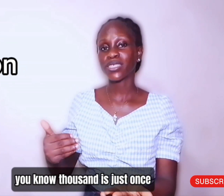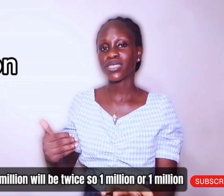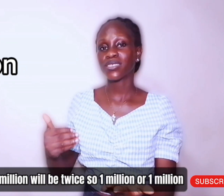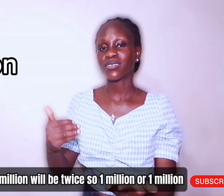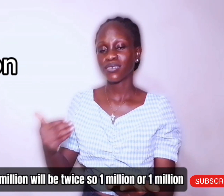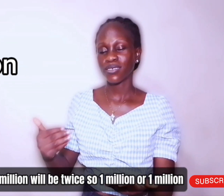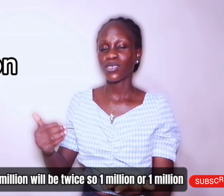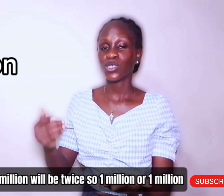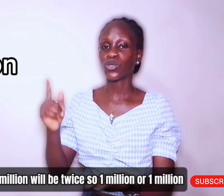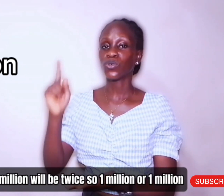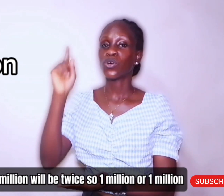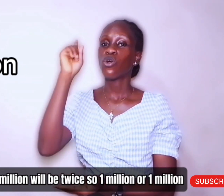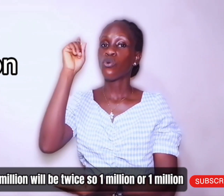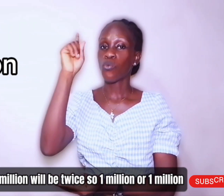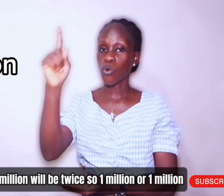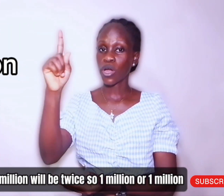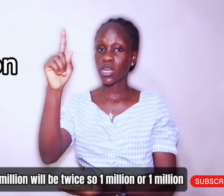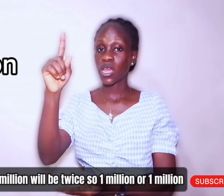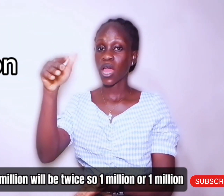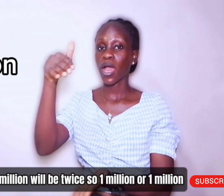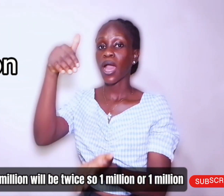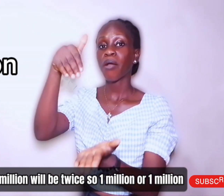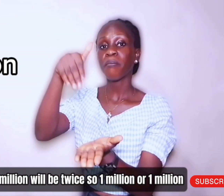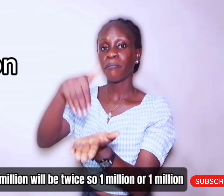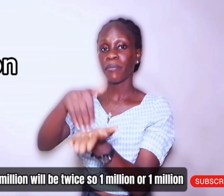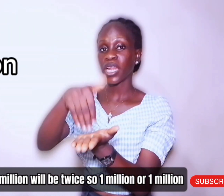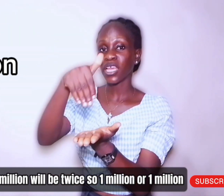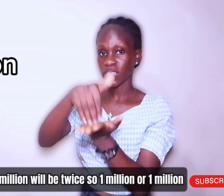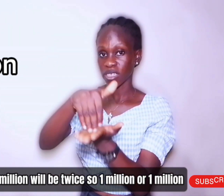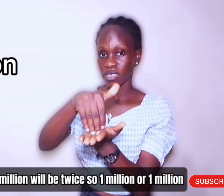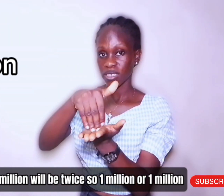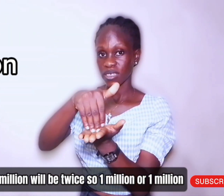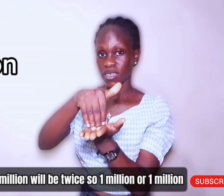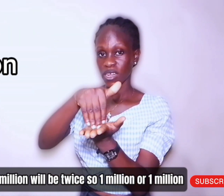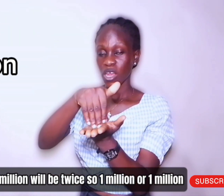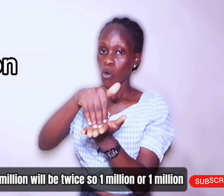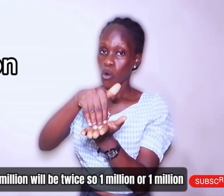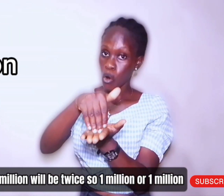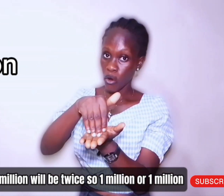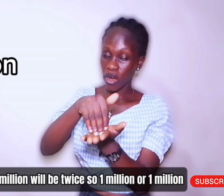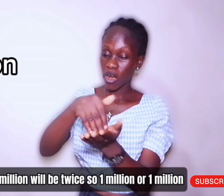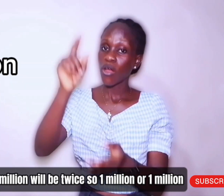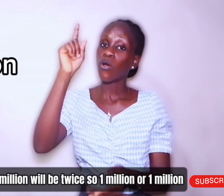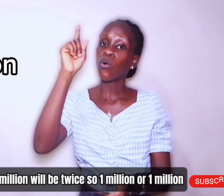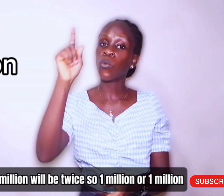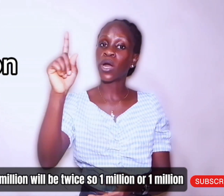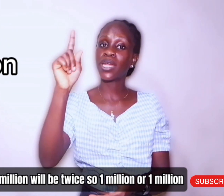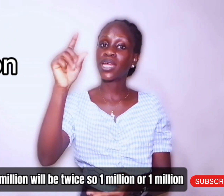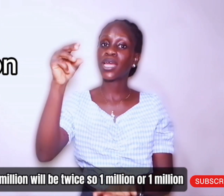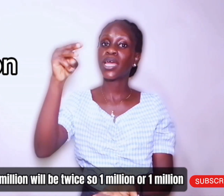will be twice. So 1 million or